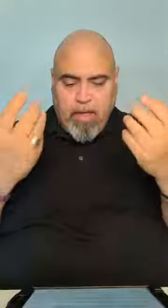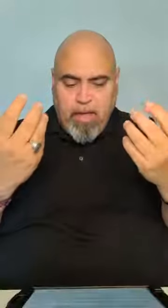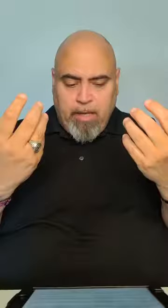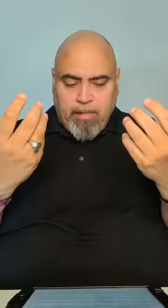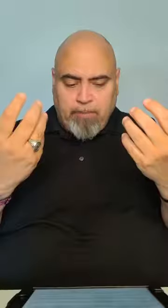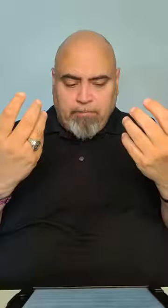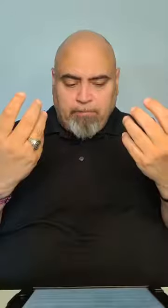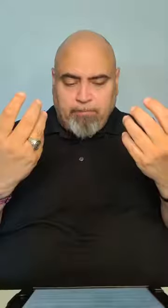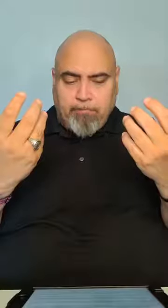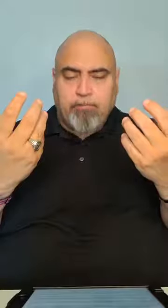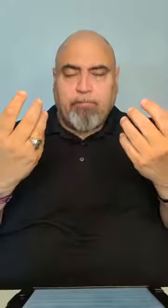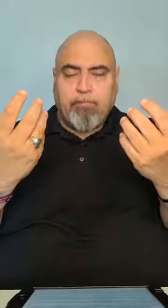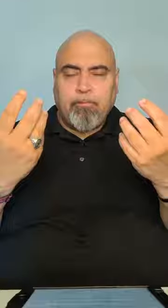God.